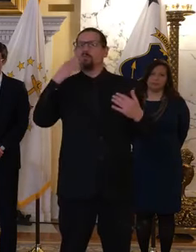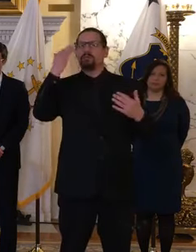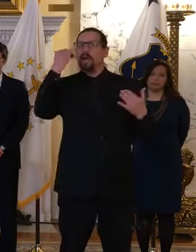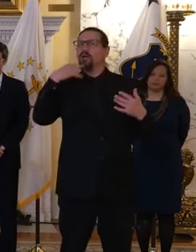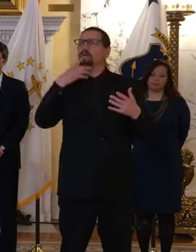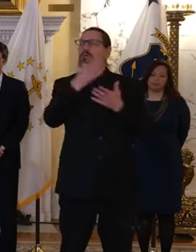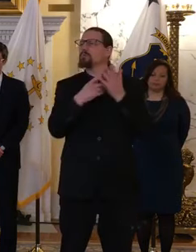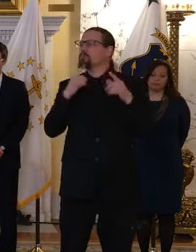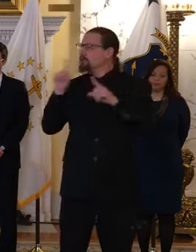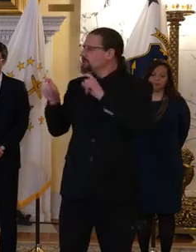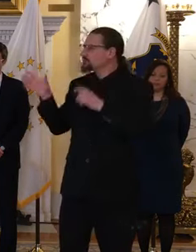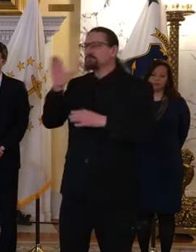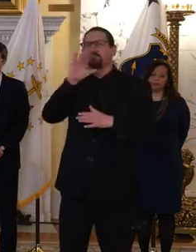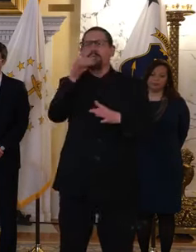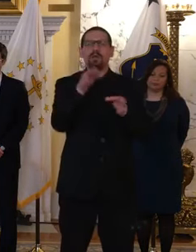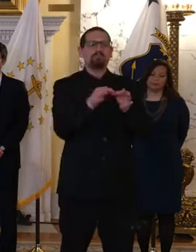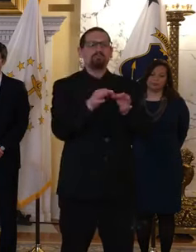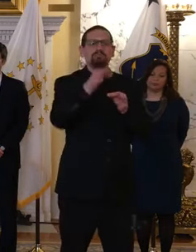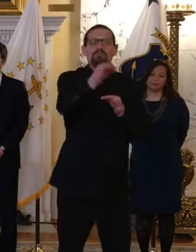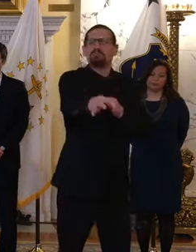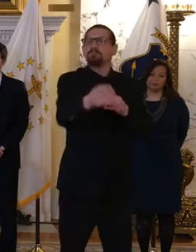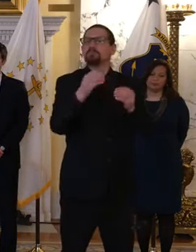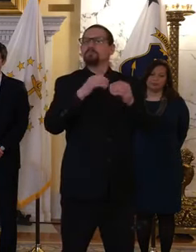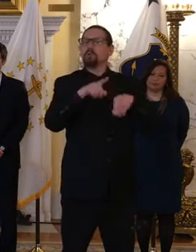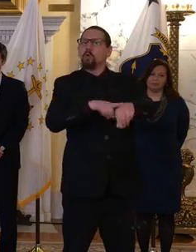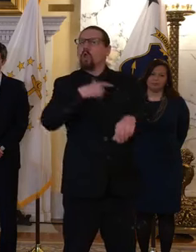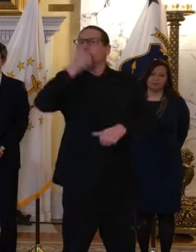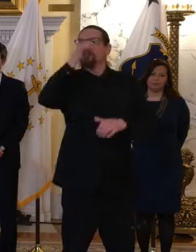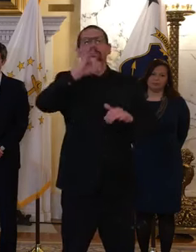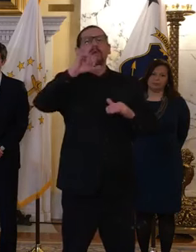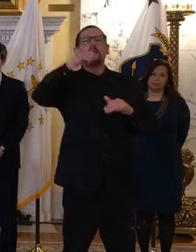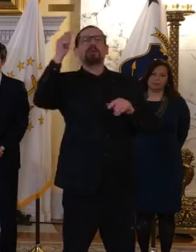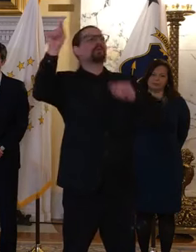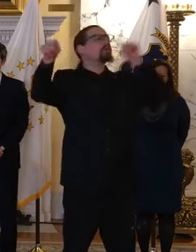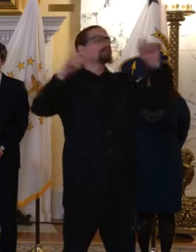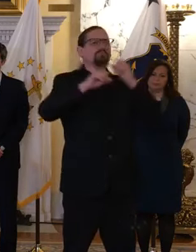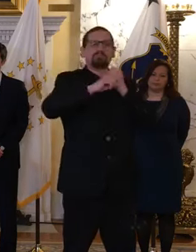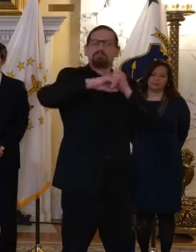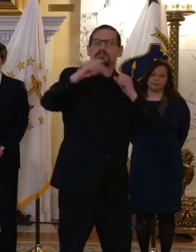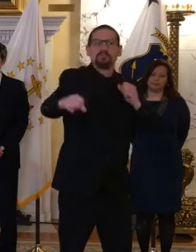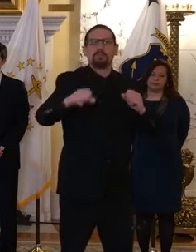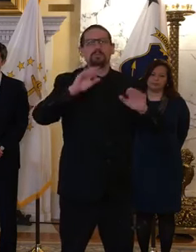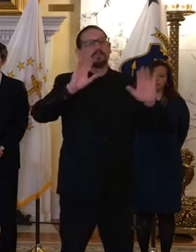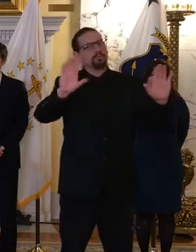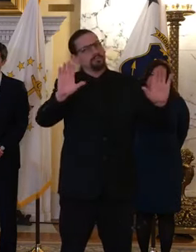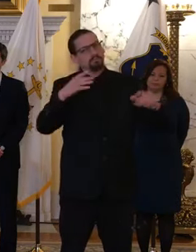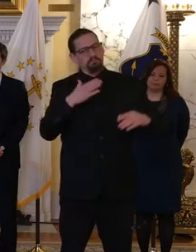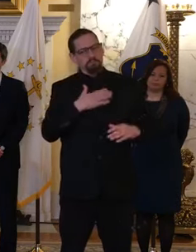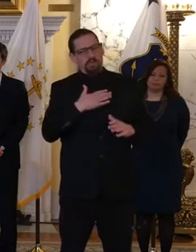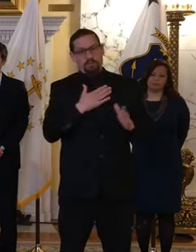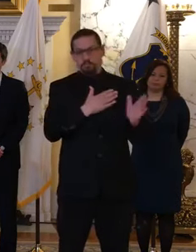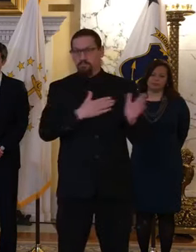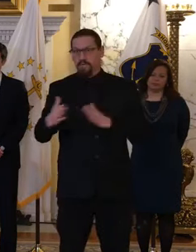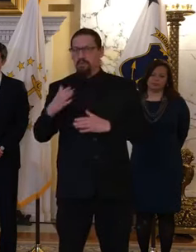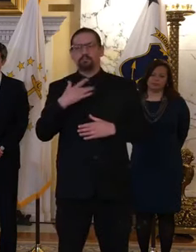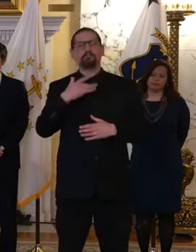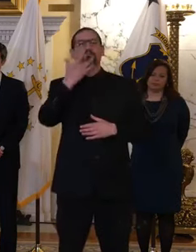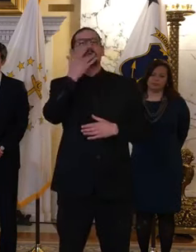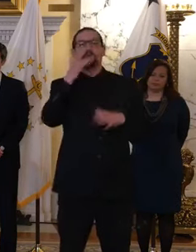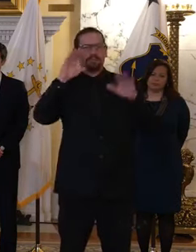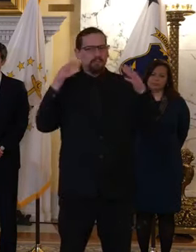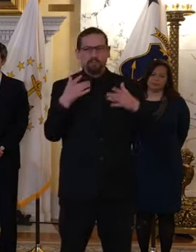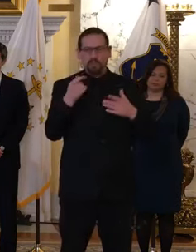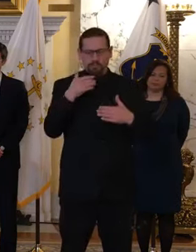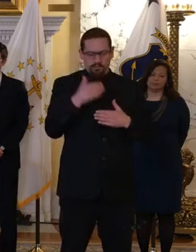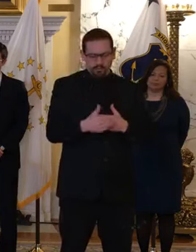week-by-week approach with this whole crisis. This crisis is changing incredibly rapidly. Even through